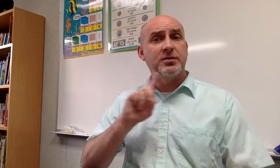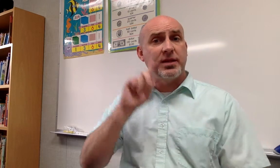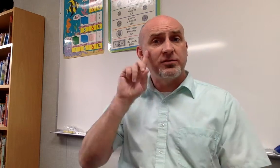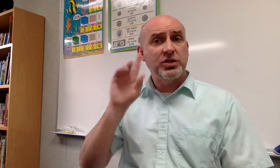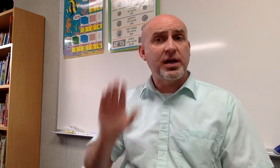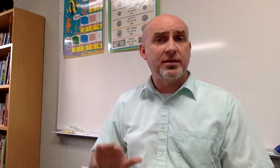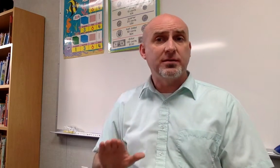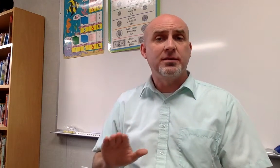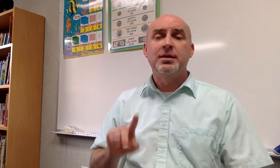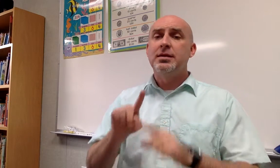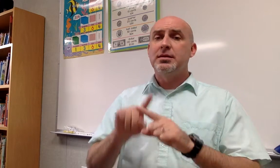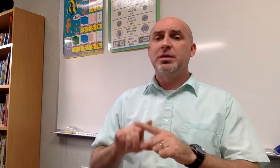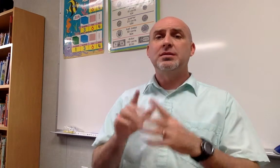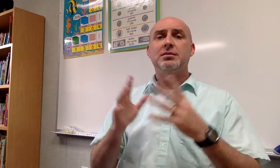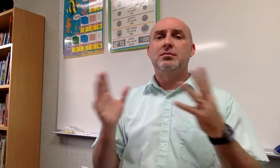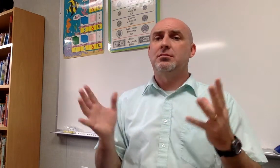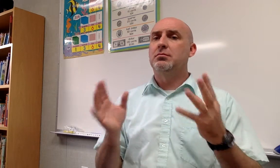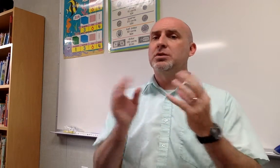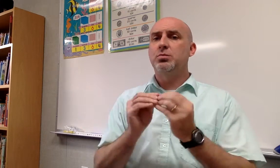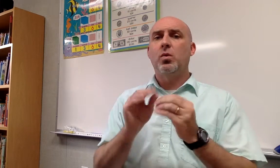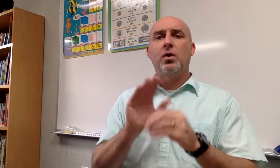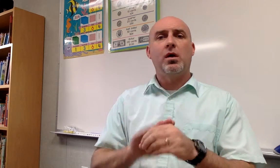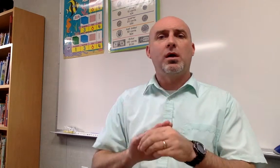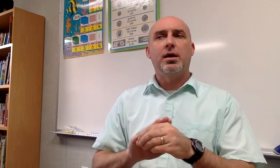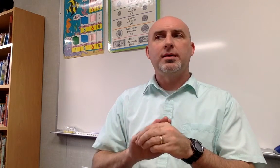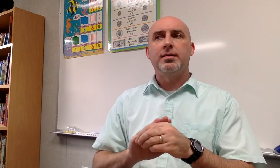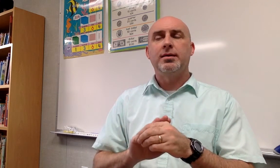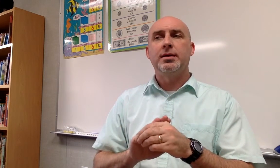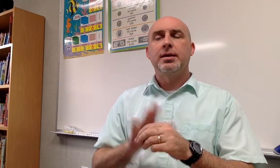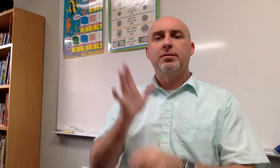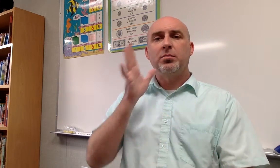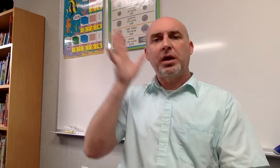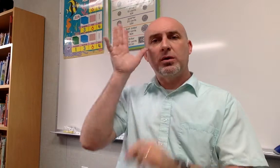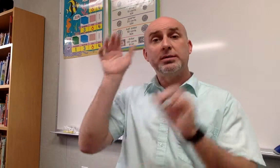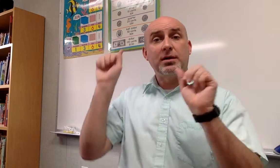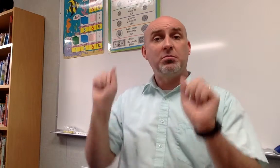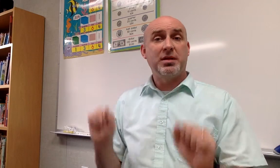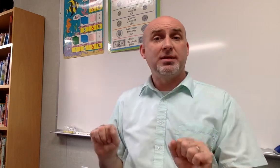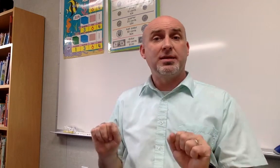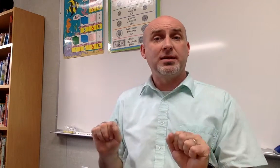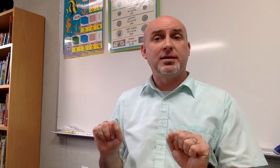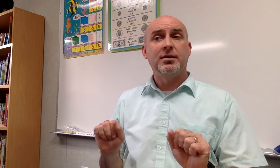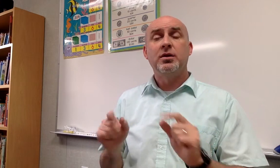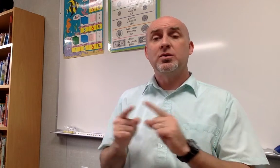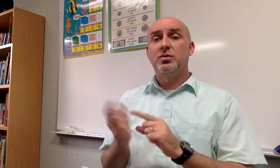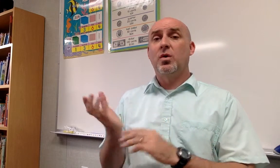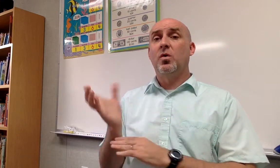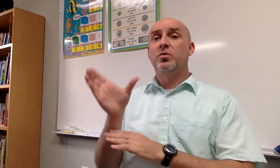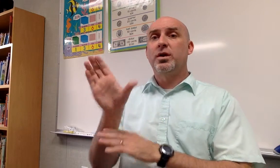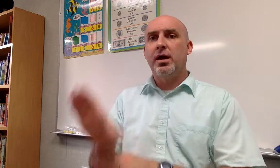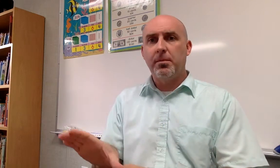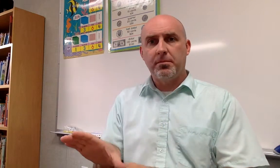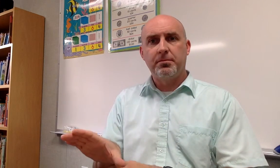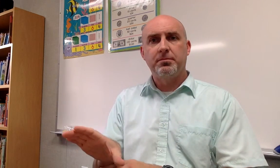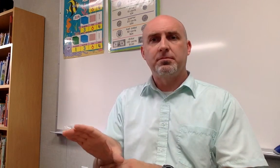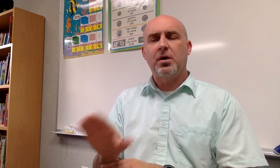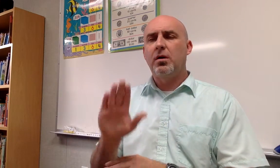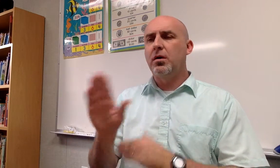deaf child depends much more on the parent's ability to overcome all